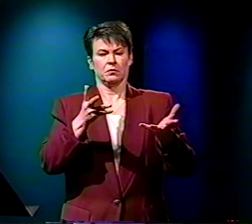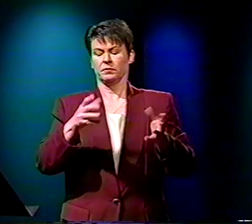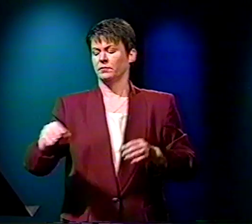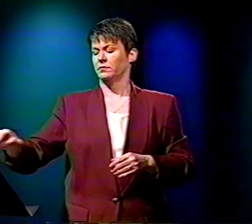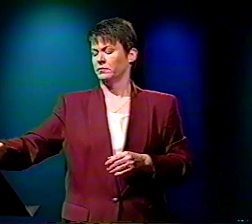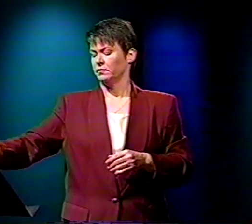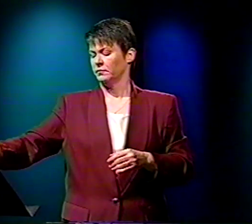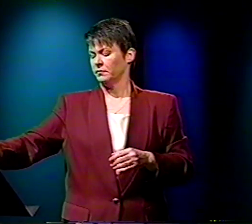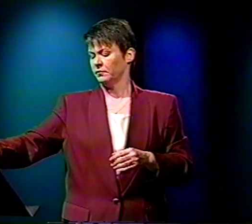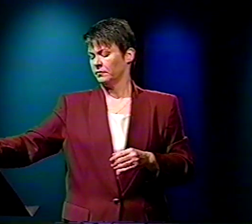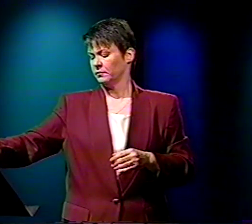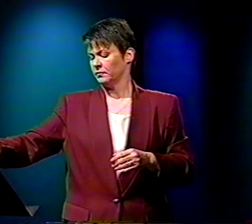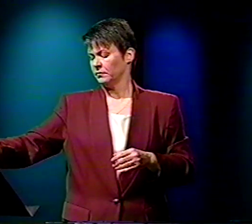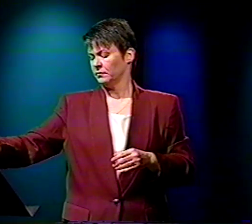shift.